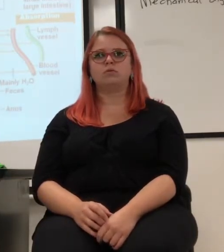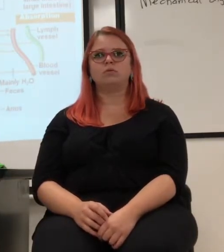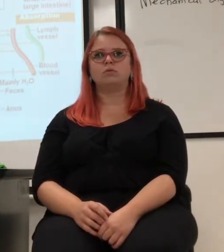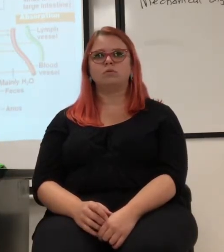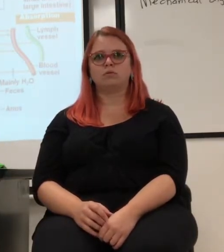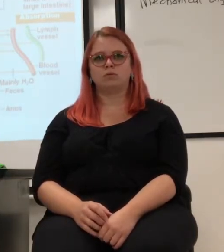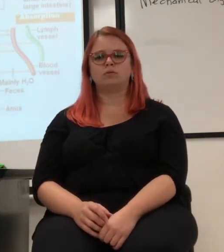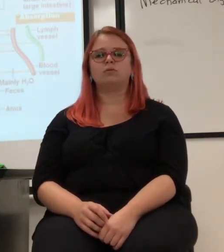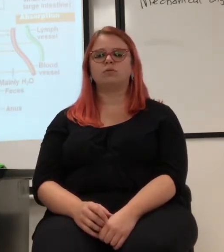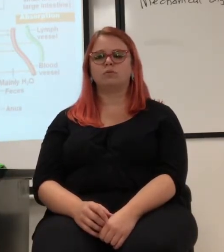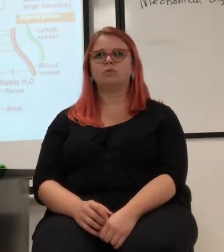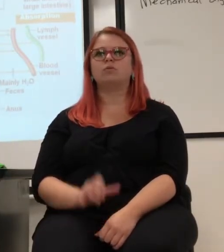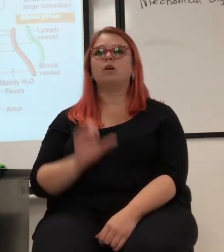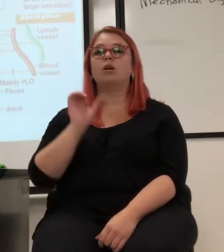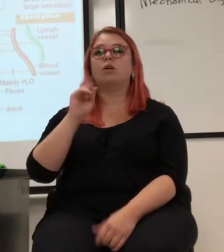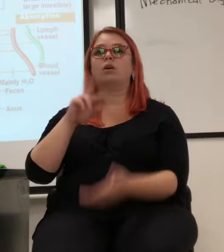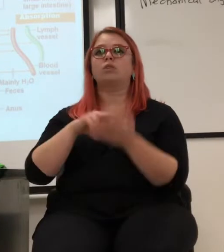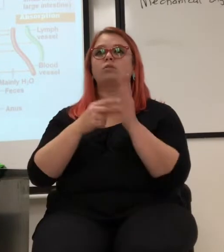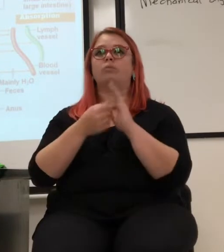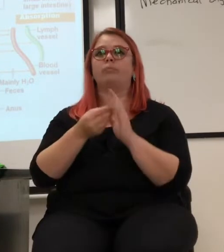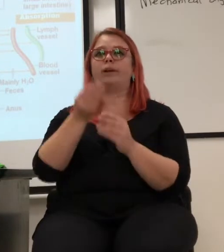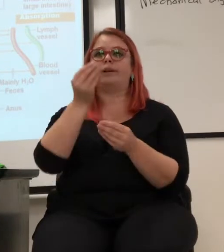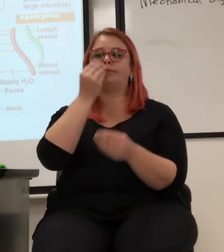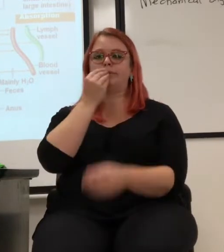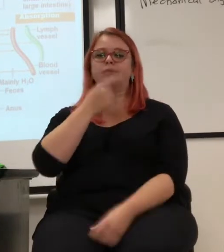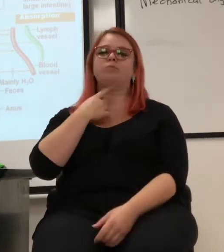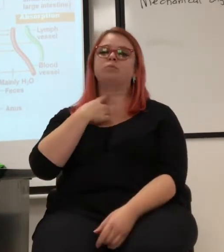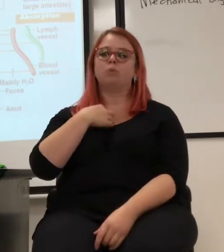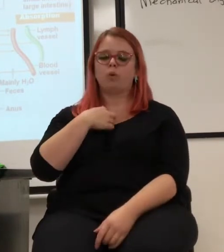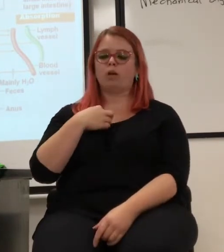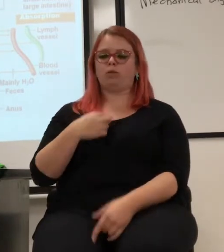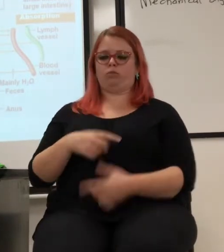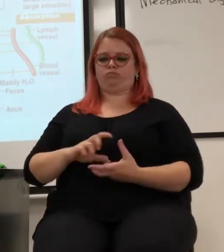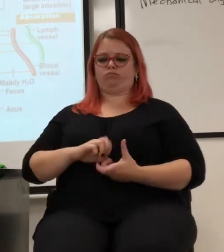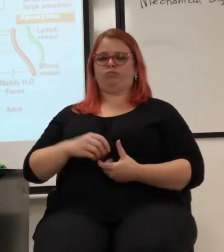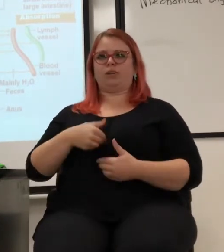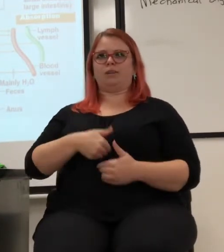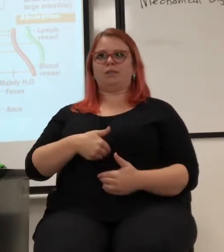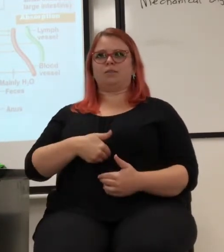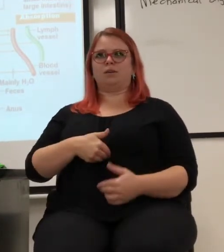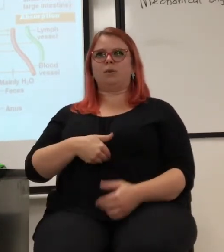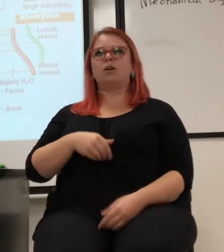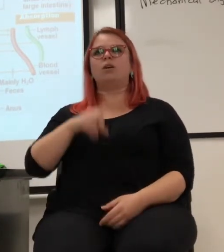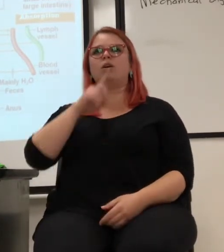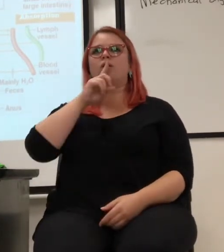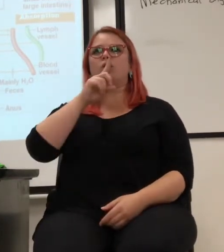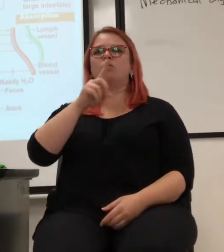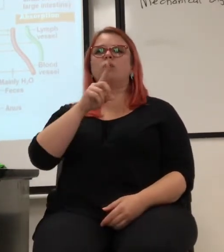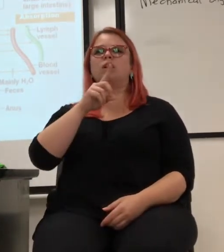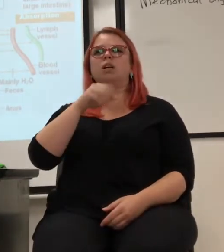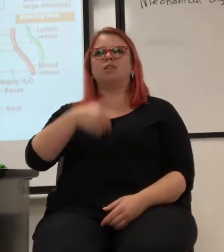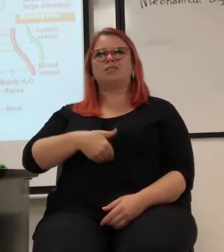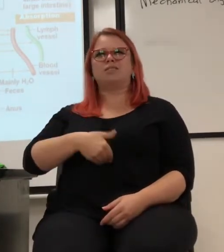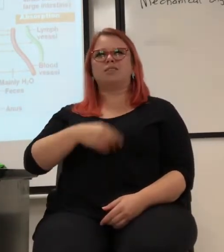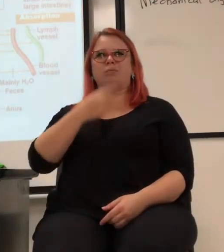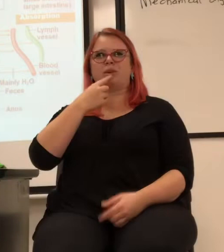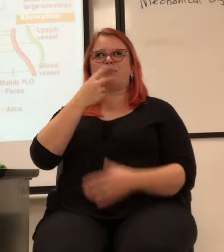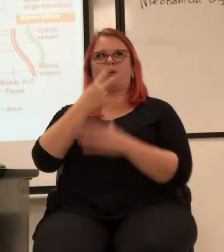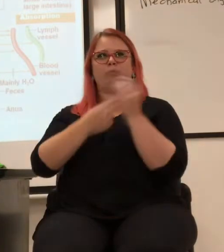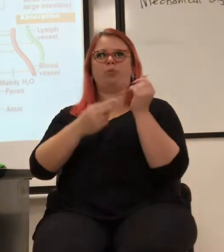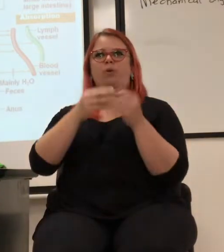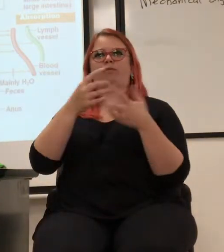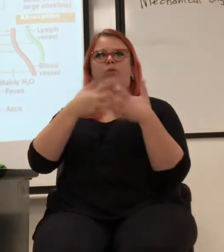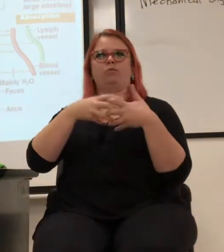Okay, so you mean you swallow the food, it gets to your stomach. That's pretty much, stomach and mouth is for mechanical digestion. You just pummel the